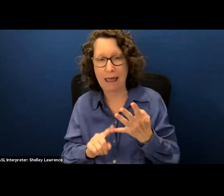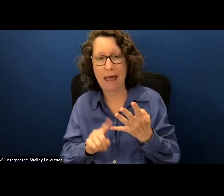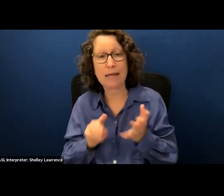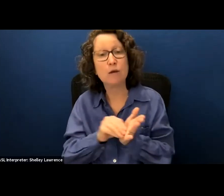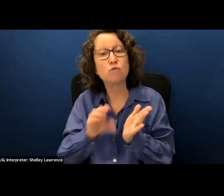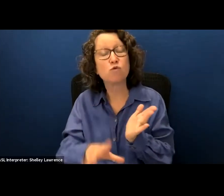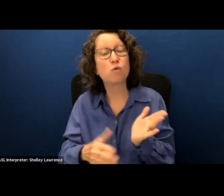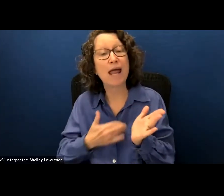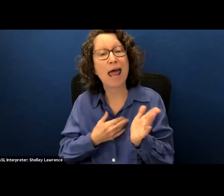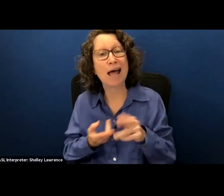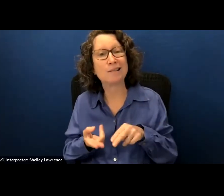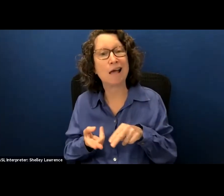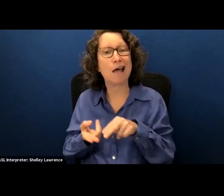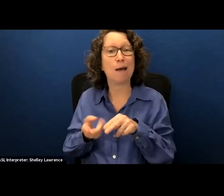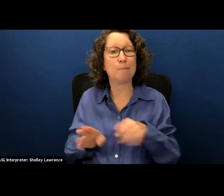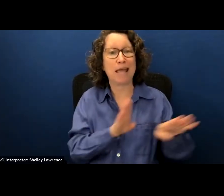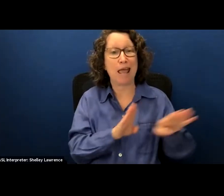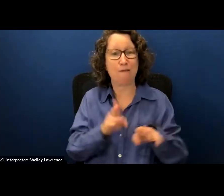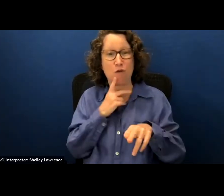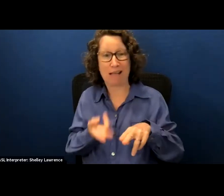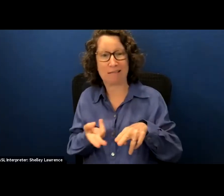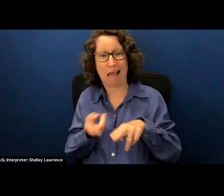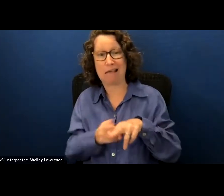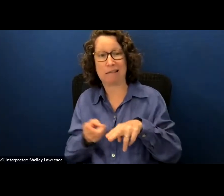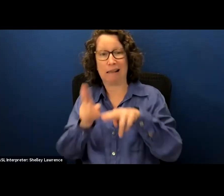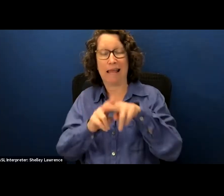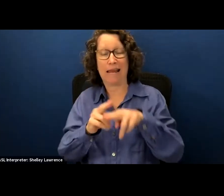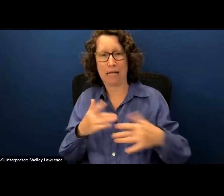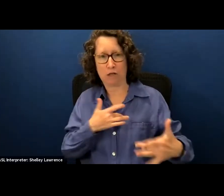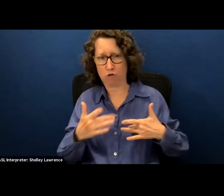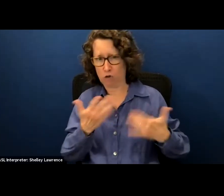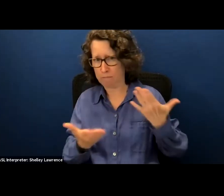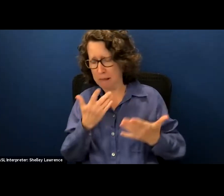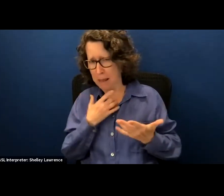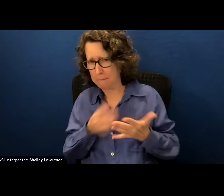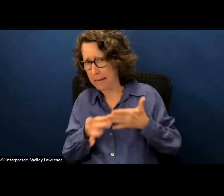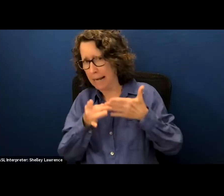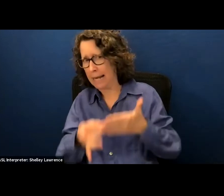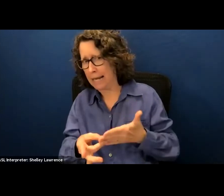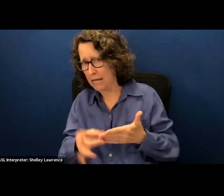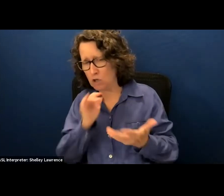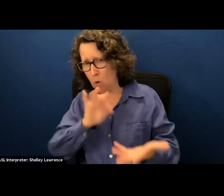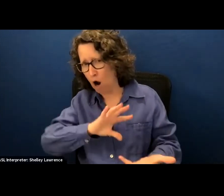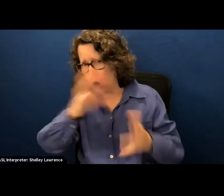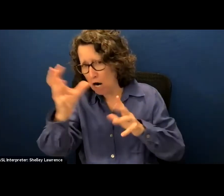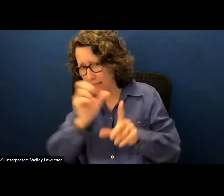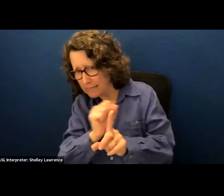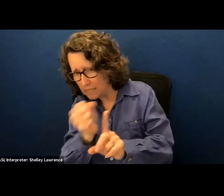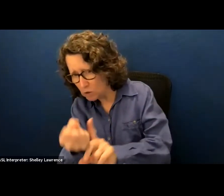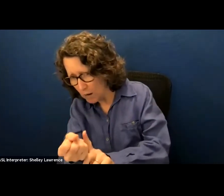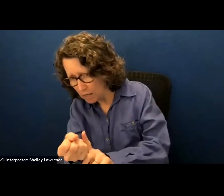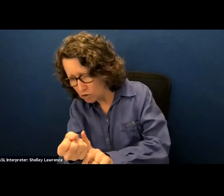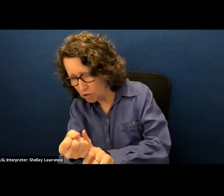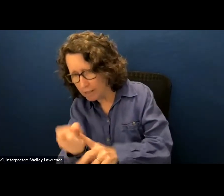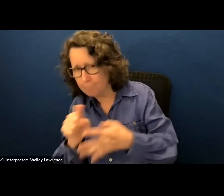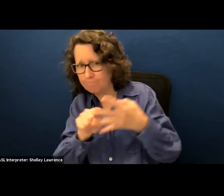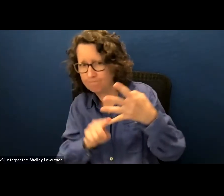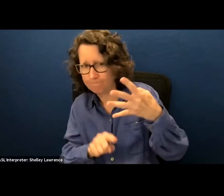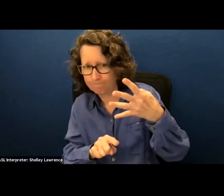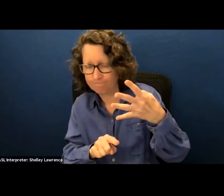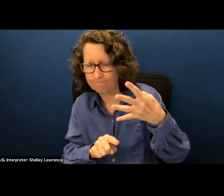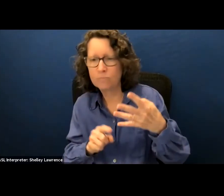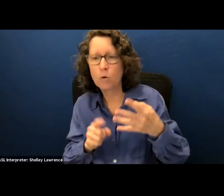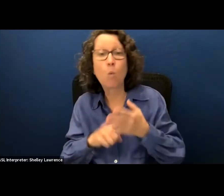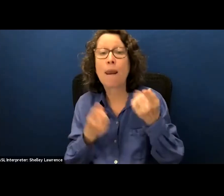student has escalating behavior and there are concerns that it might lead to a crisis situation. So what